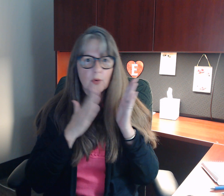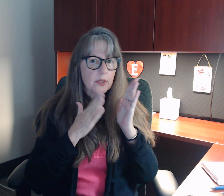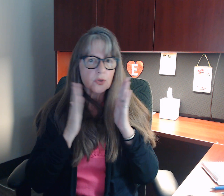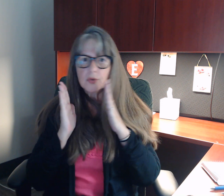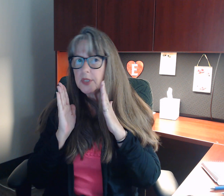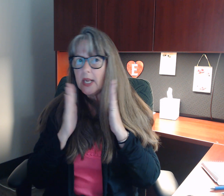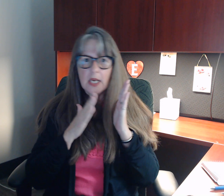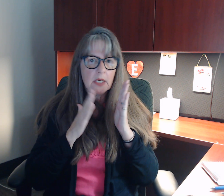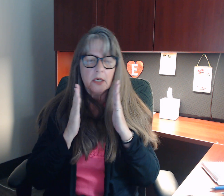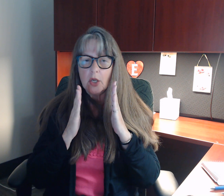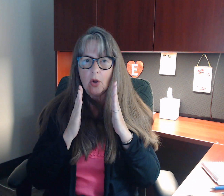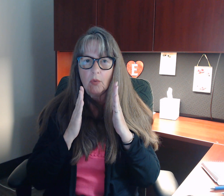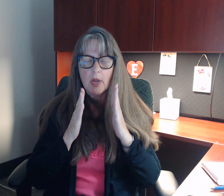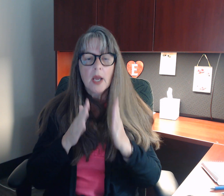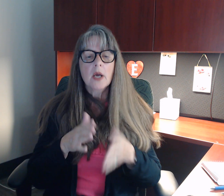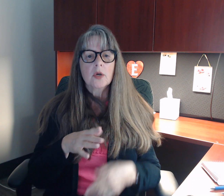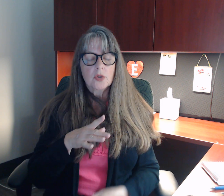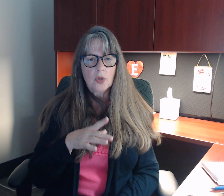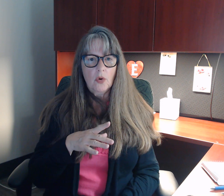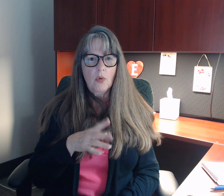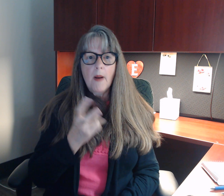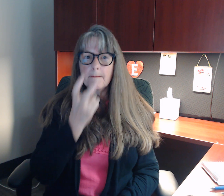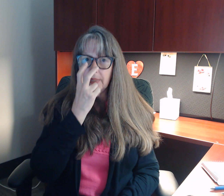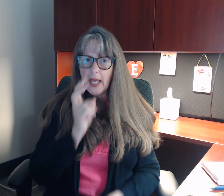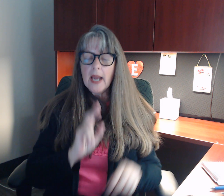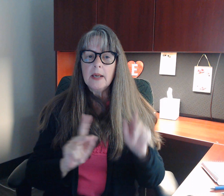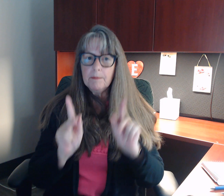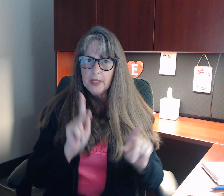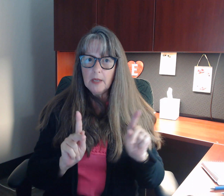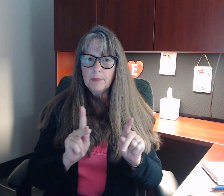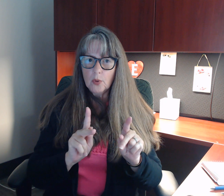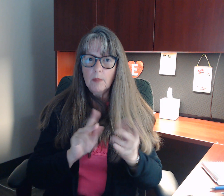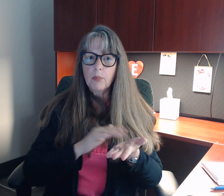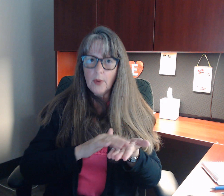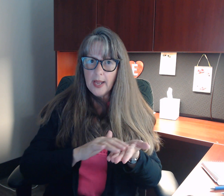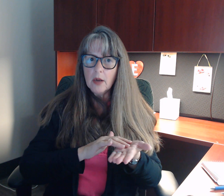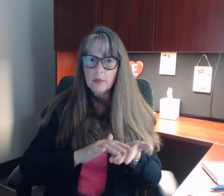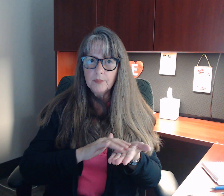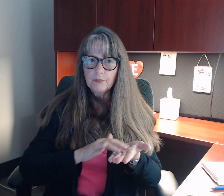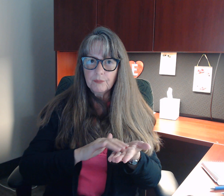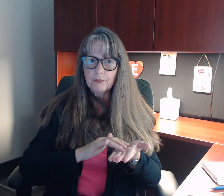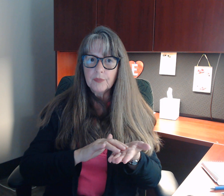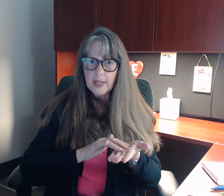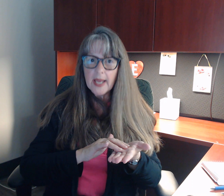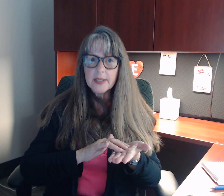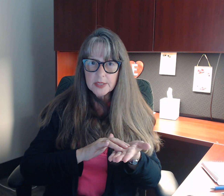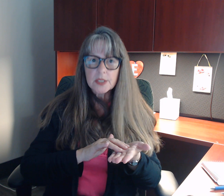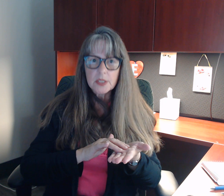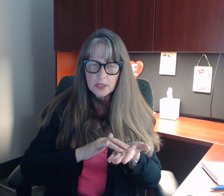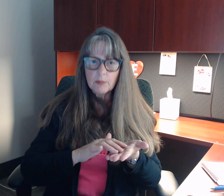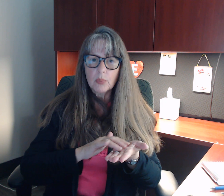is you're saying, no. So, blind people, Braille, yes,